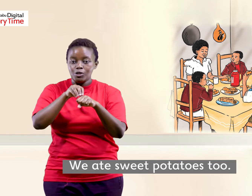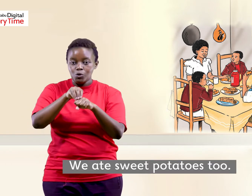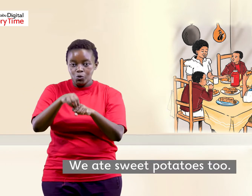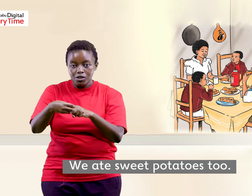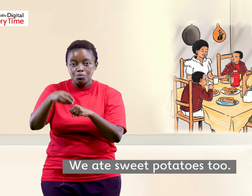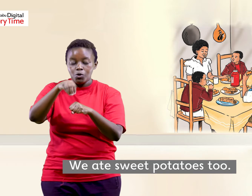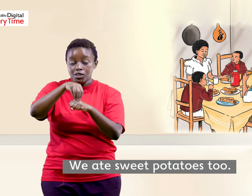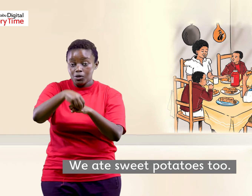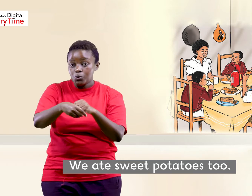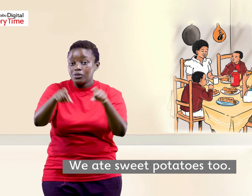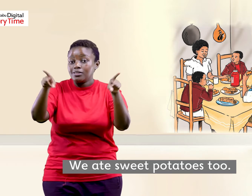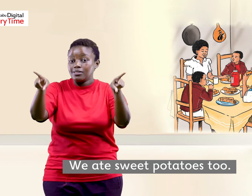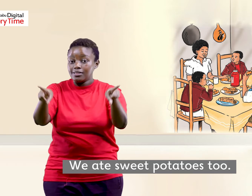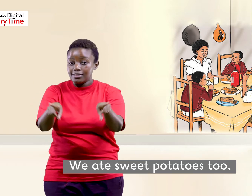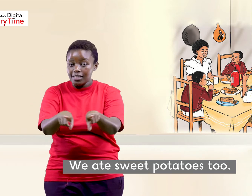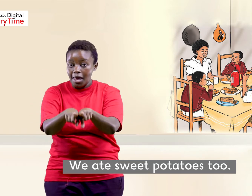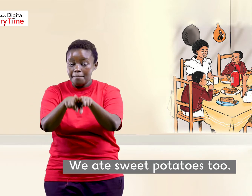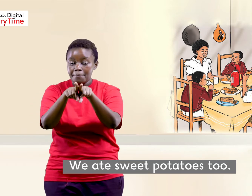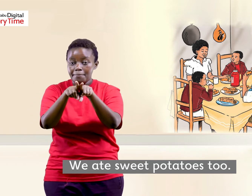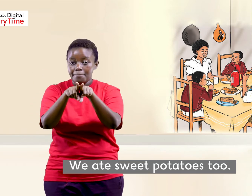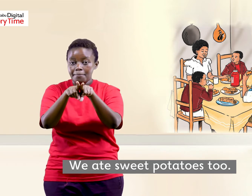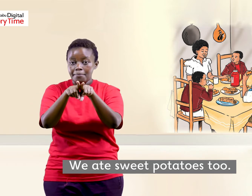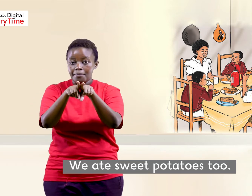We ate sweet potatoes too.